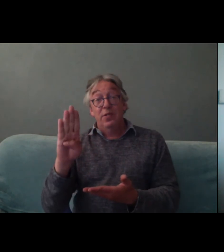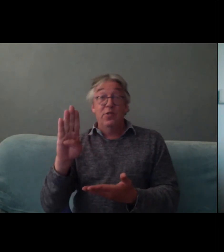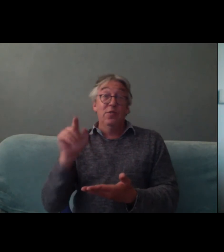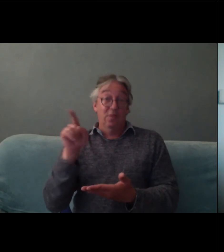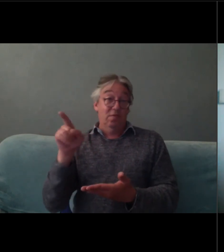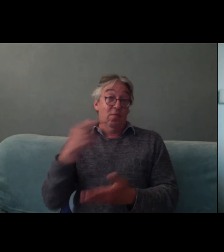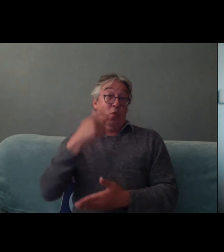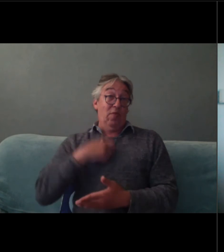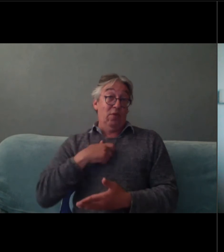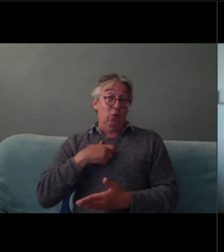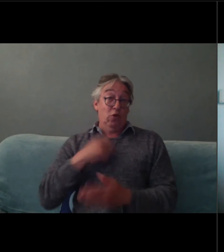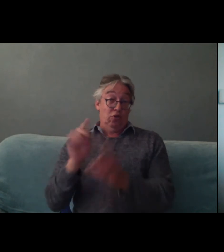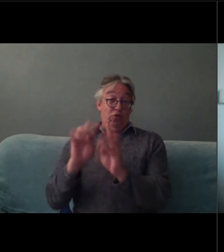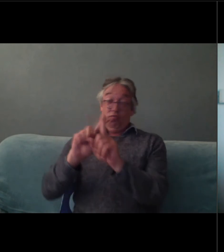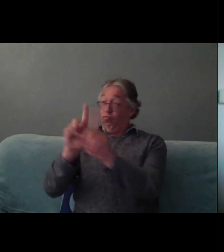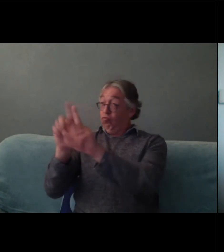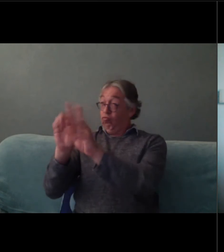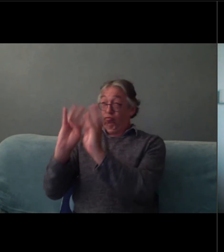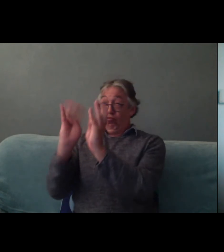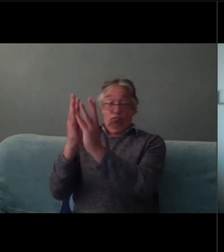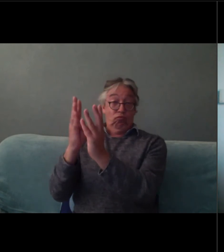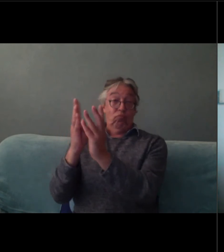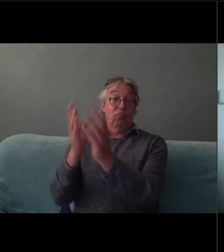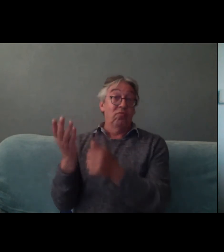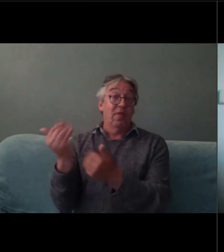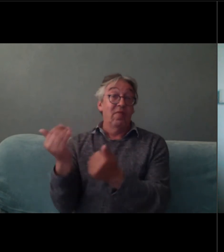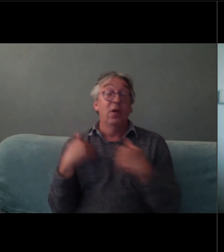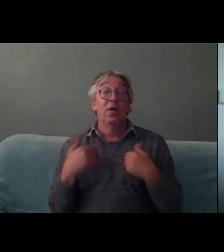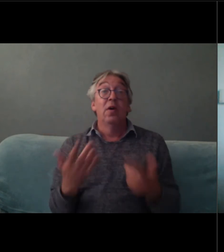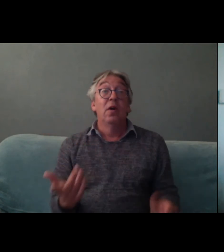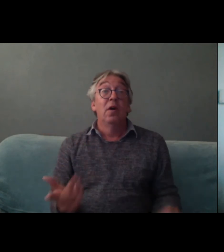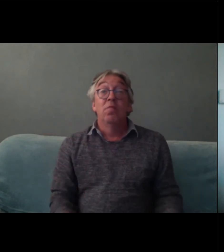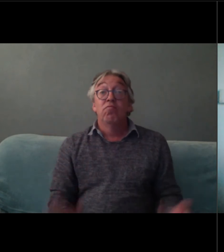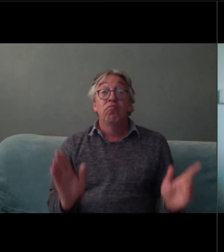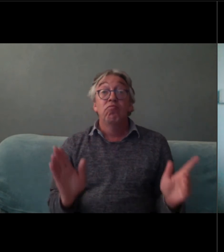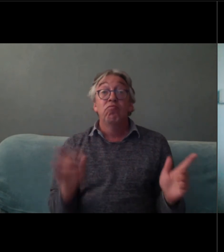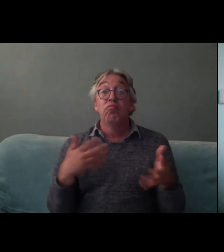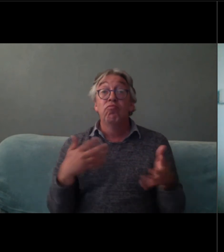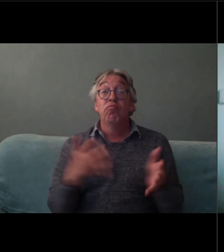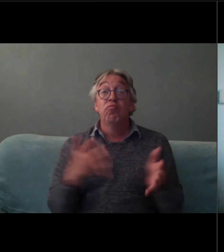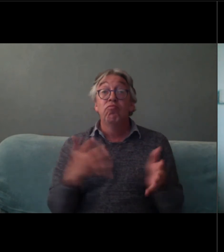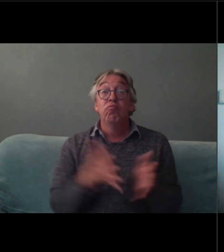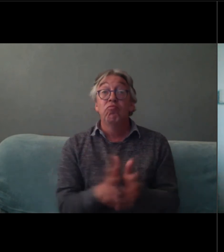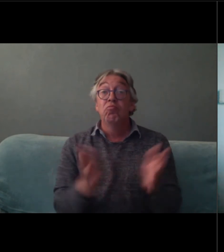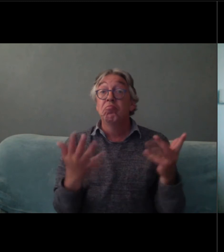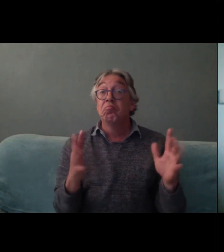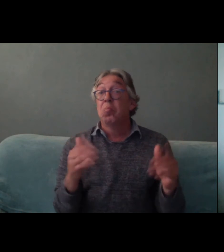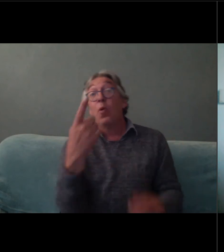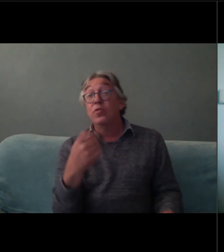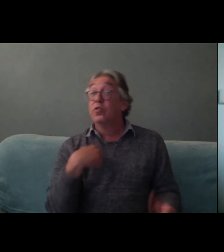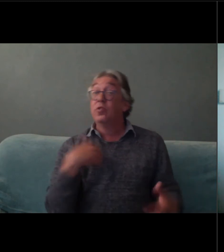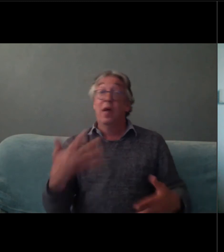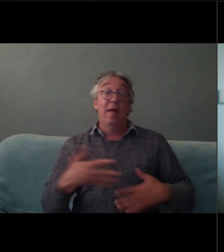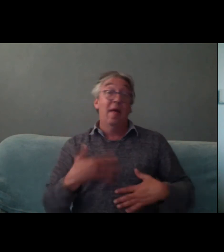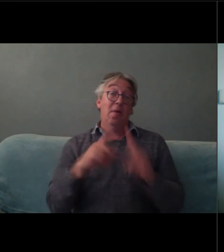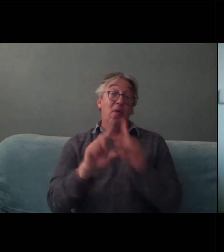That is all I have to say about that. I am open to questions. I would be happy to answer them.